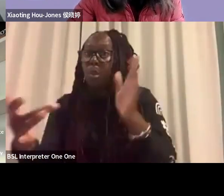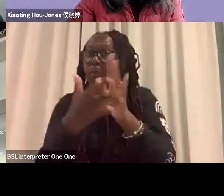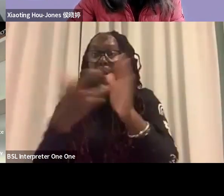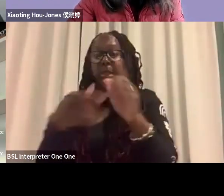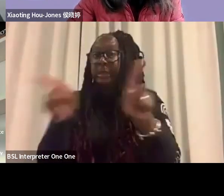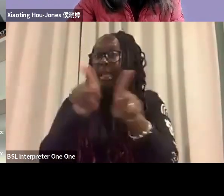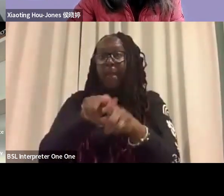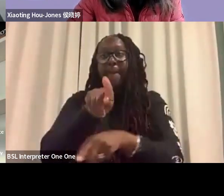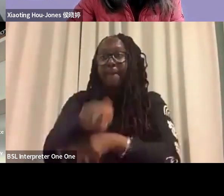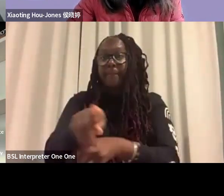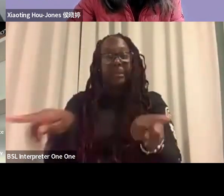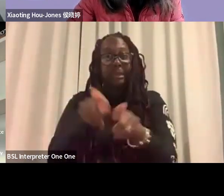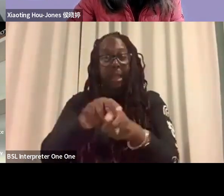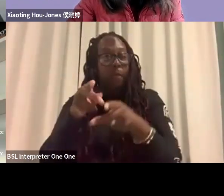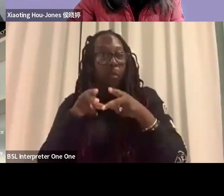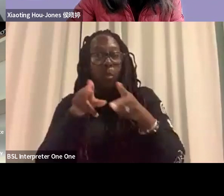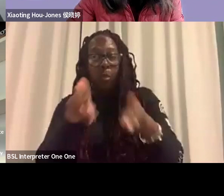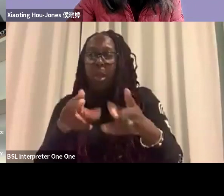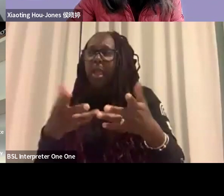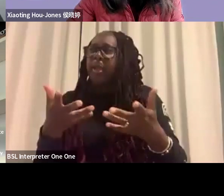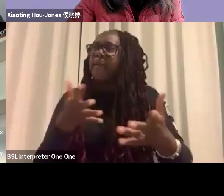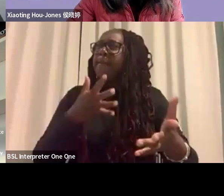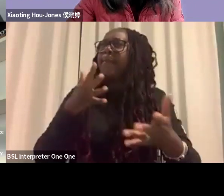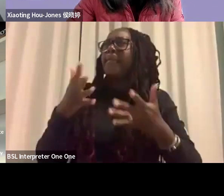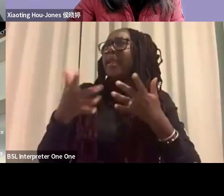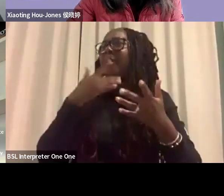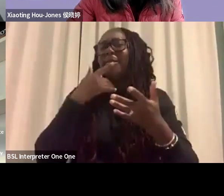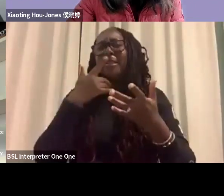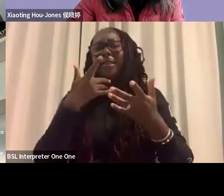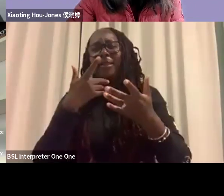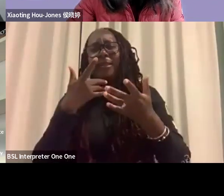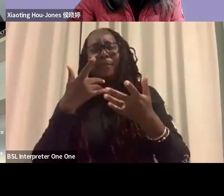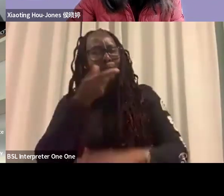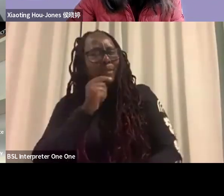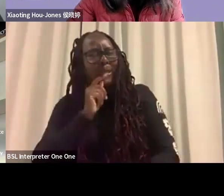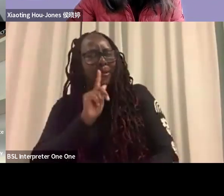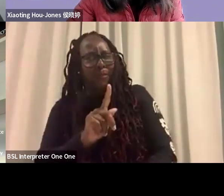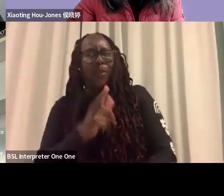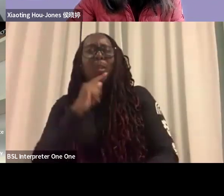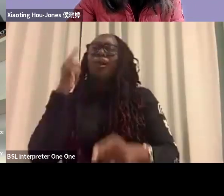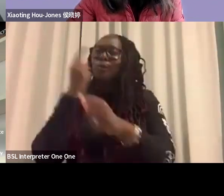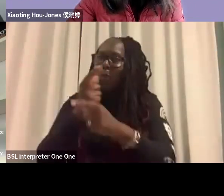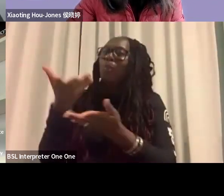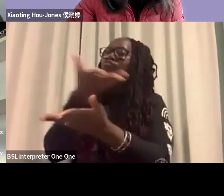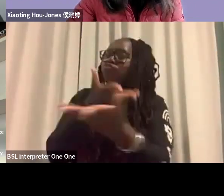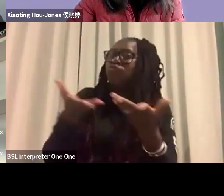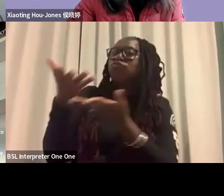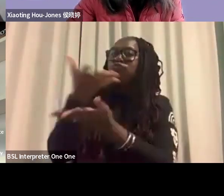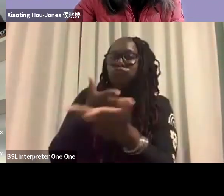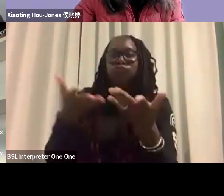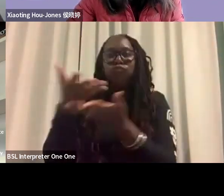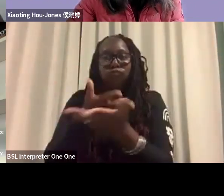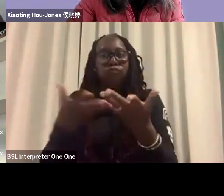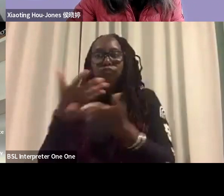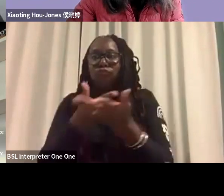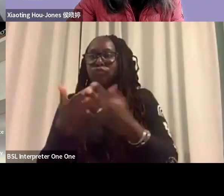also. And it's also the way that it made it transversal, to make people just talk to each other about some